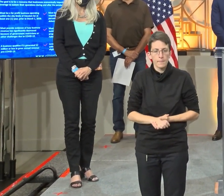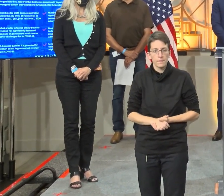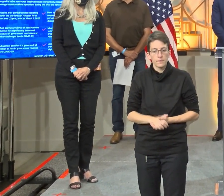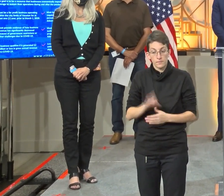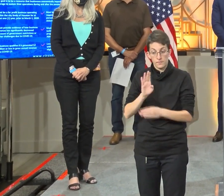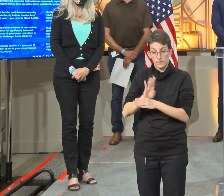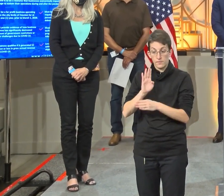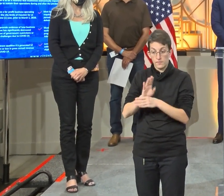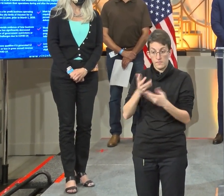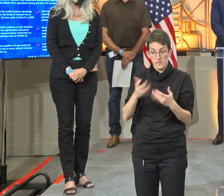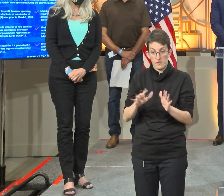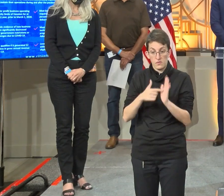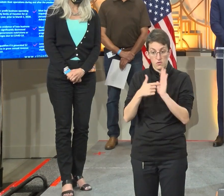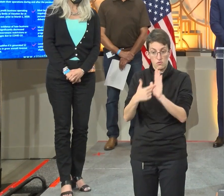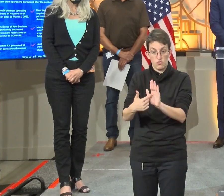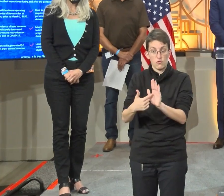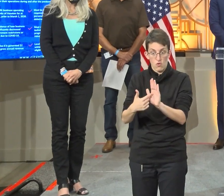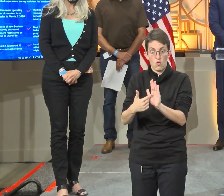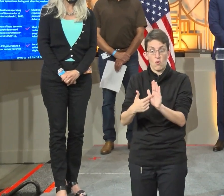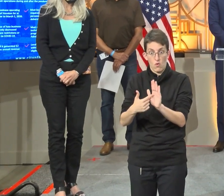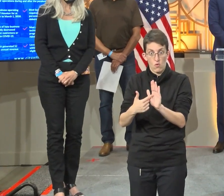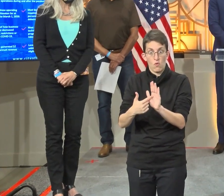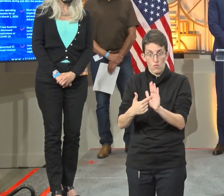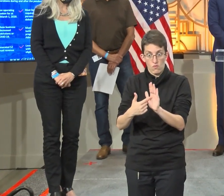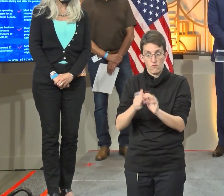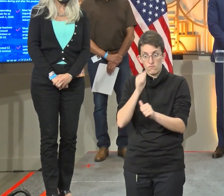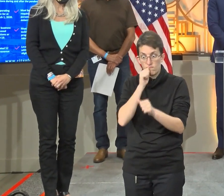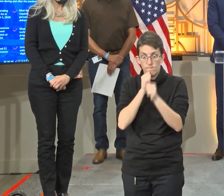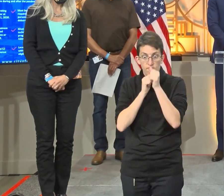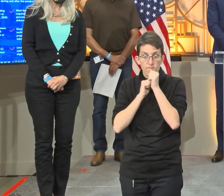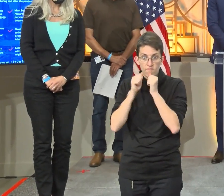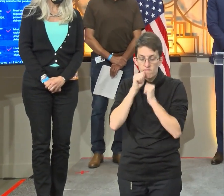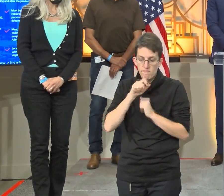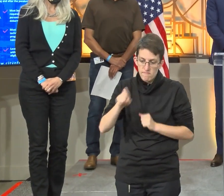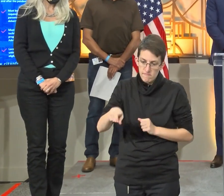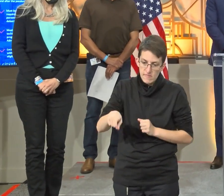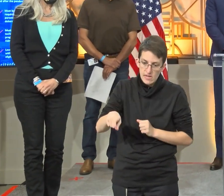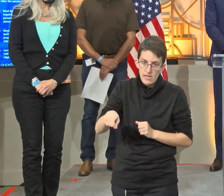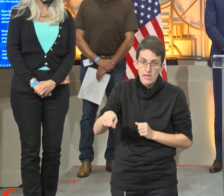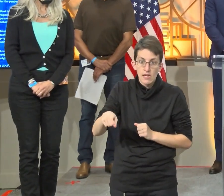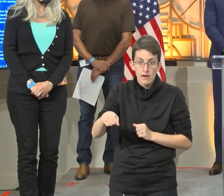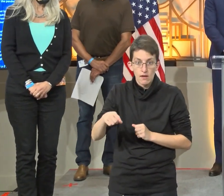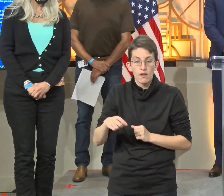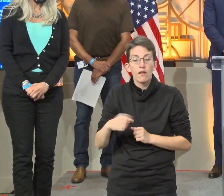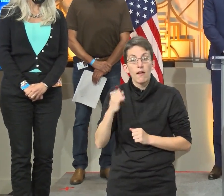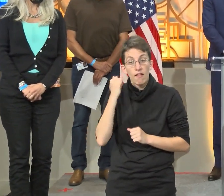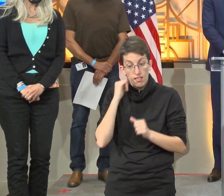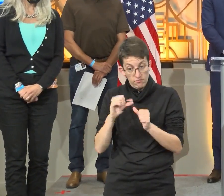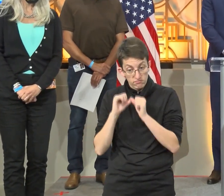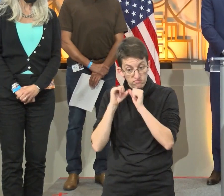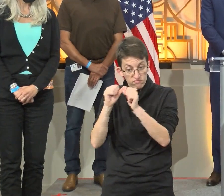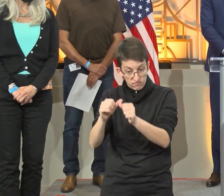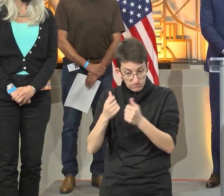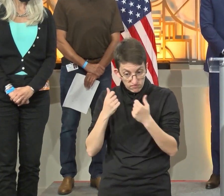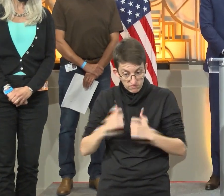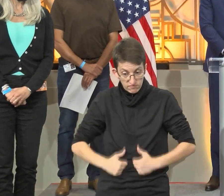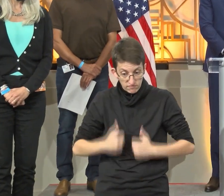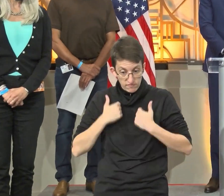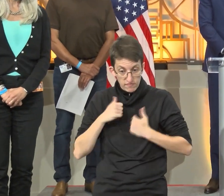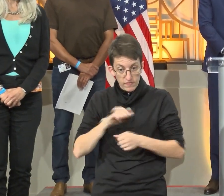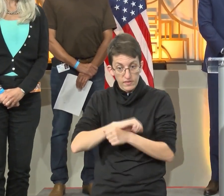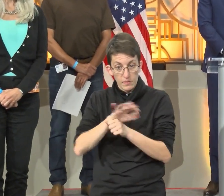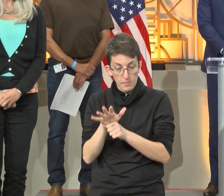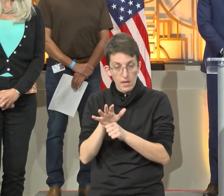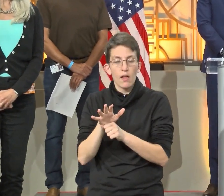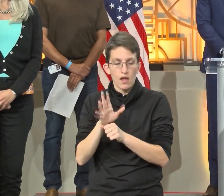have demonstrated the most financial need and a high likelihood of surviving the pandemic will be given the most consideration